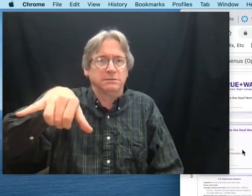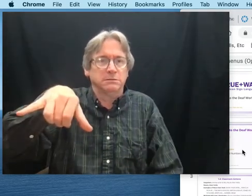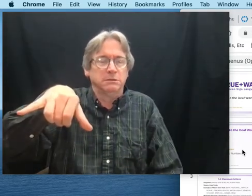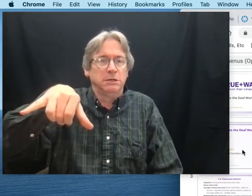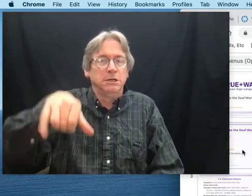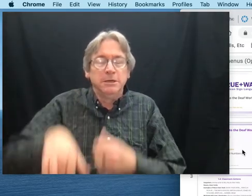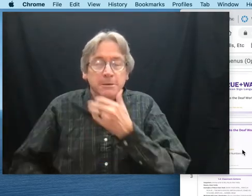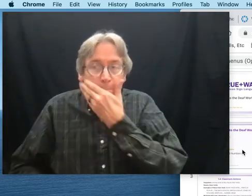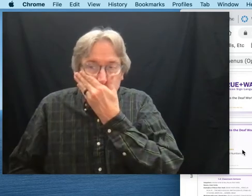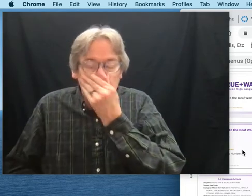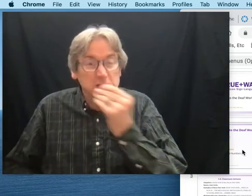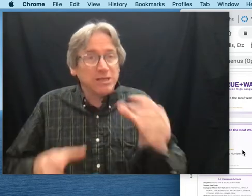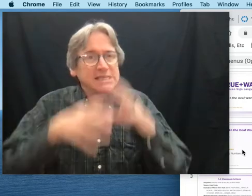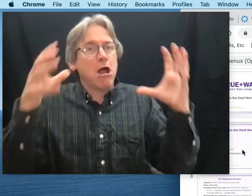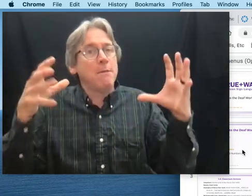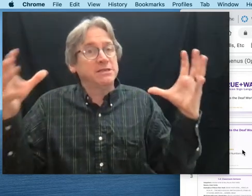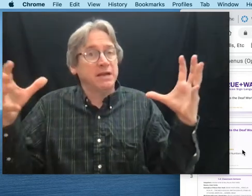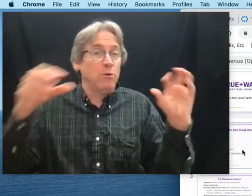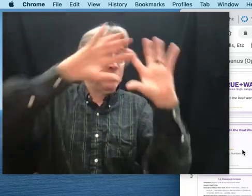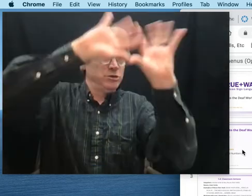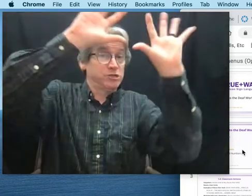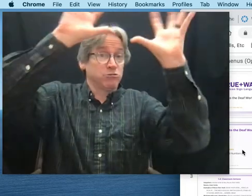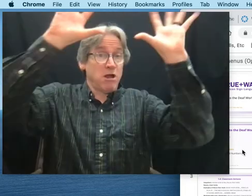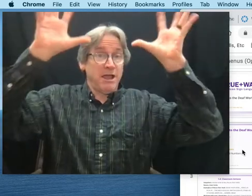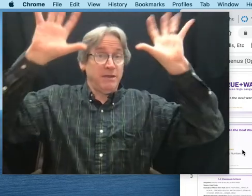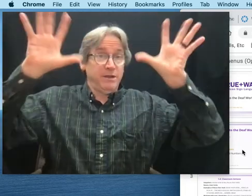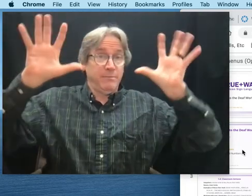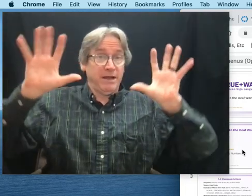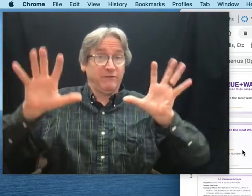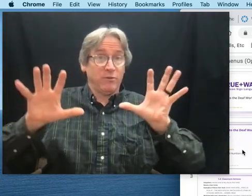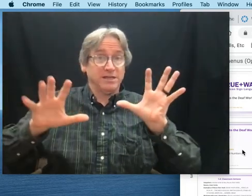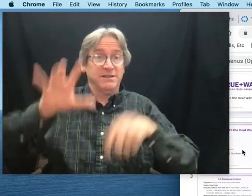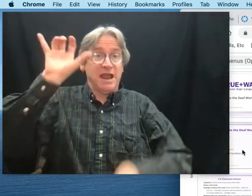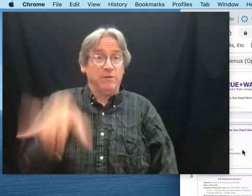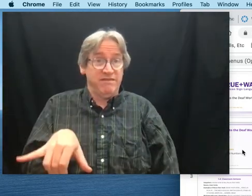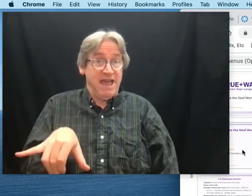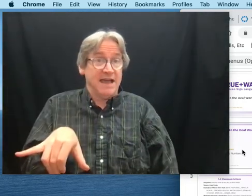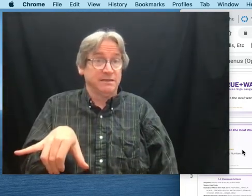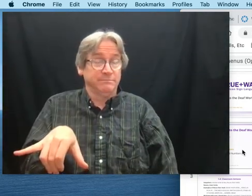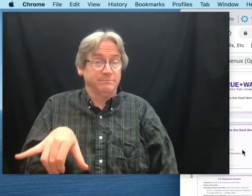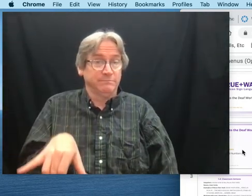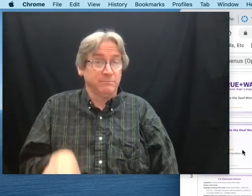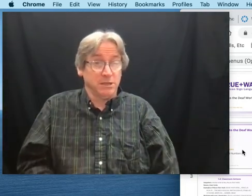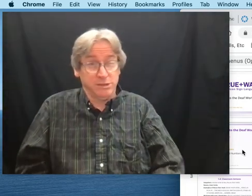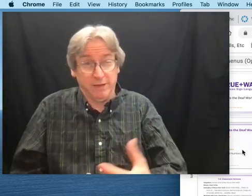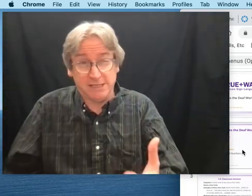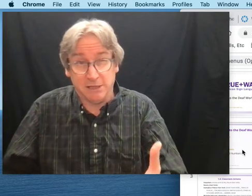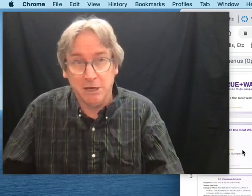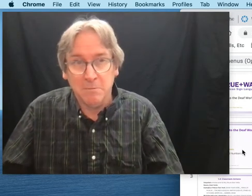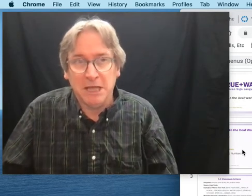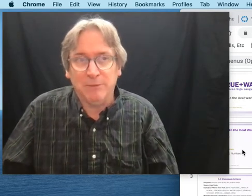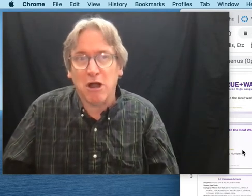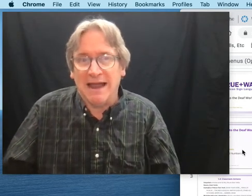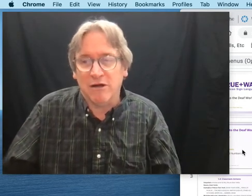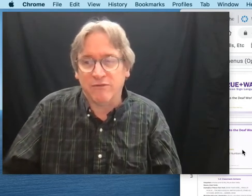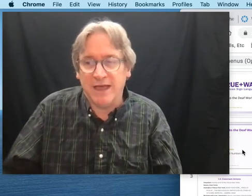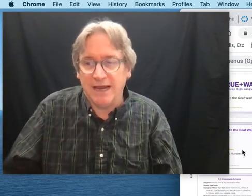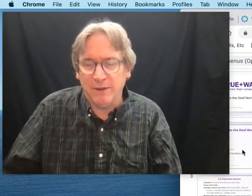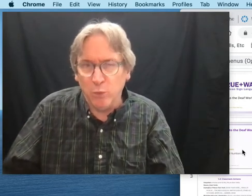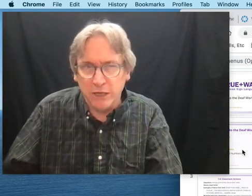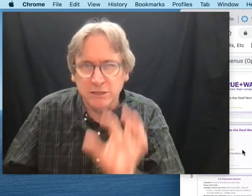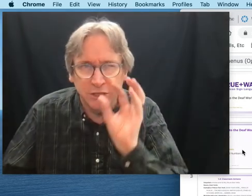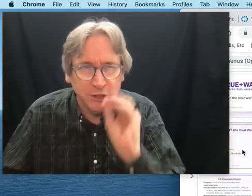that. So that's a common setup where we describe it in many different ways and then end with that. So that's a, keep your eye out for